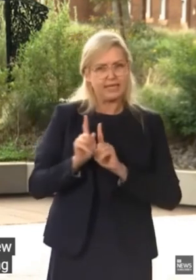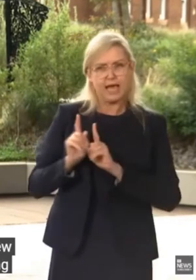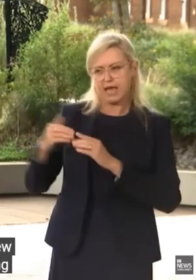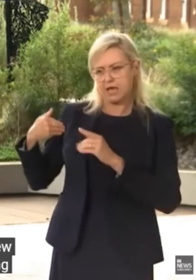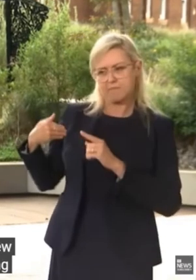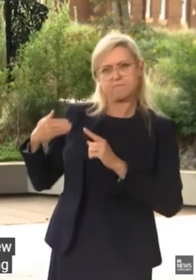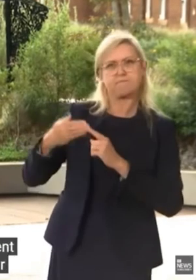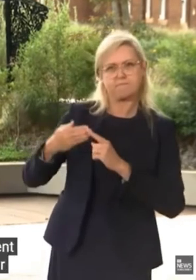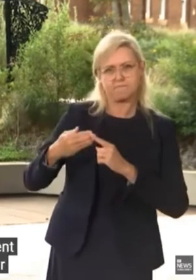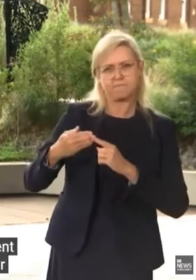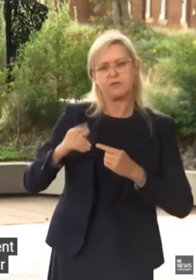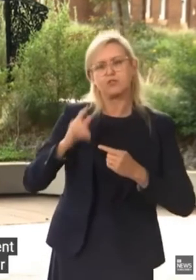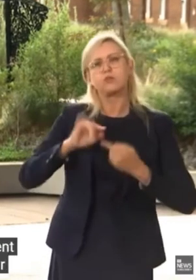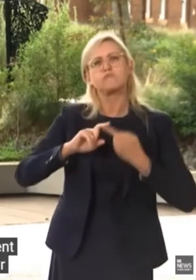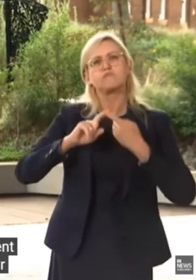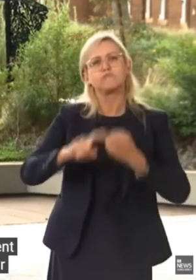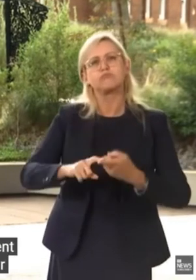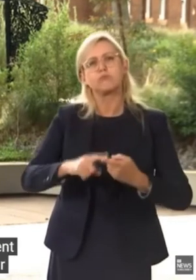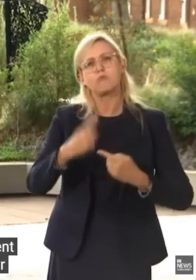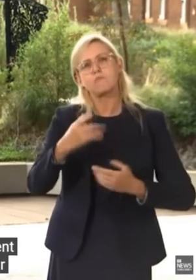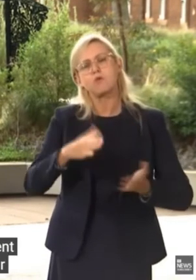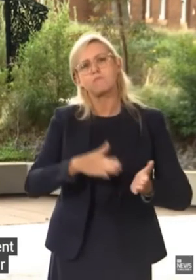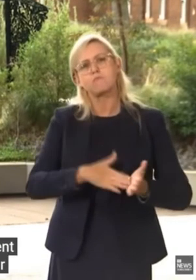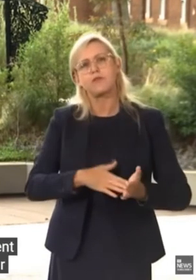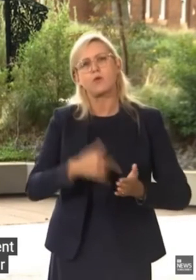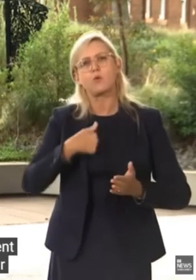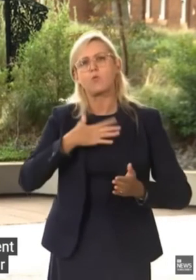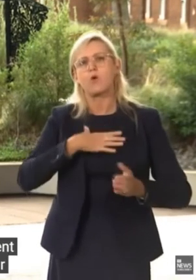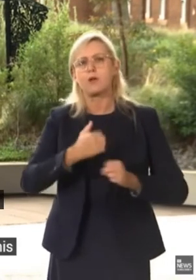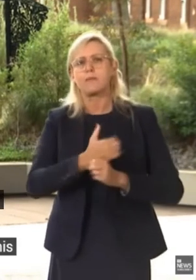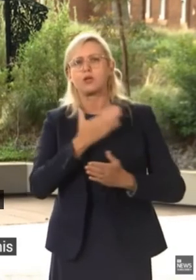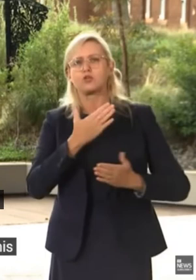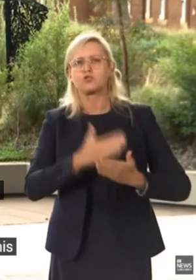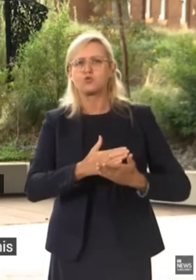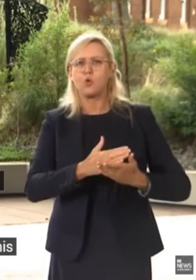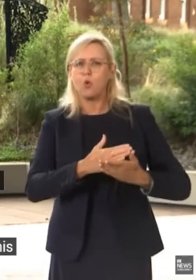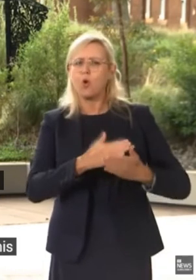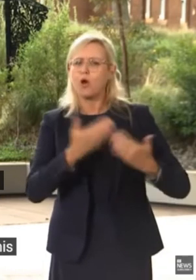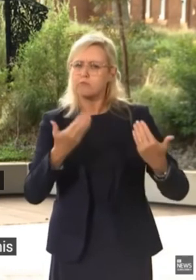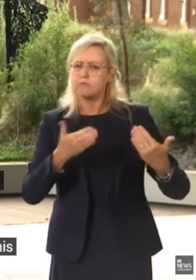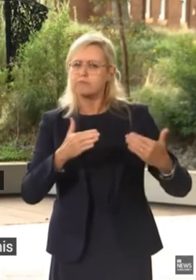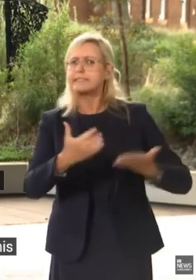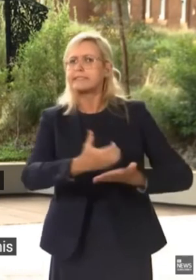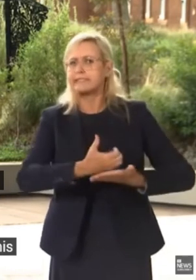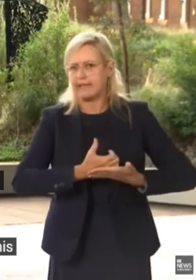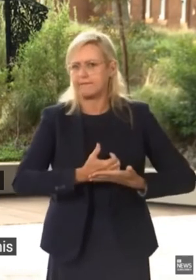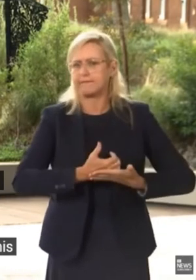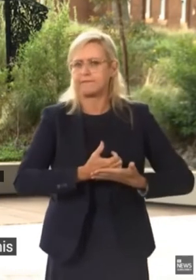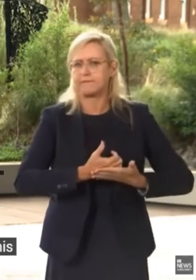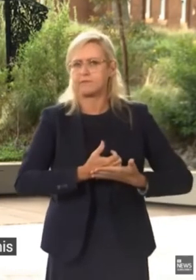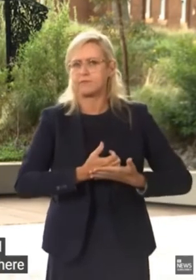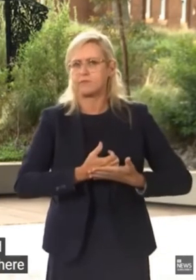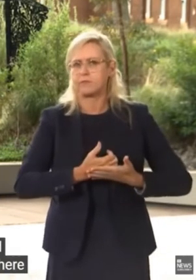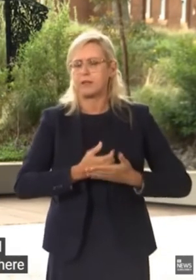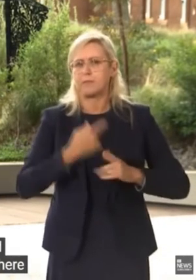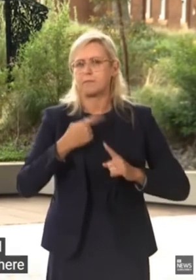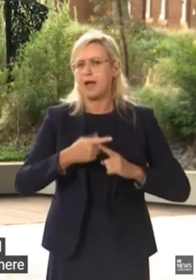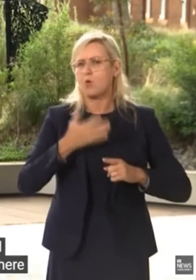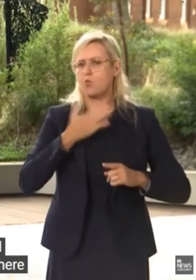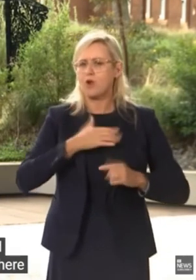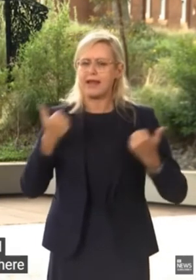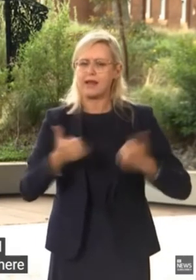measured approach in circumstances where we want to get that booster shot up. We want to, and actually it comes down to